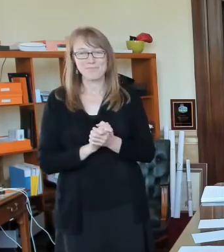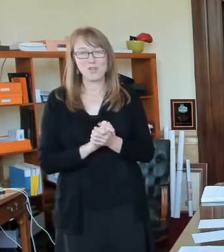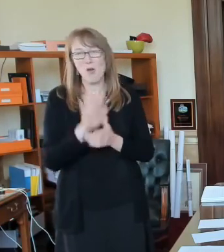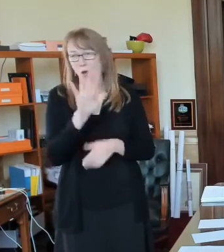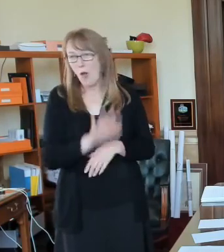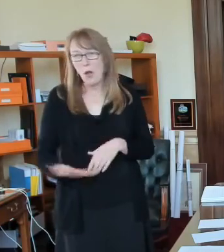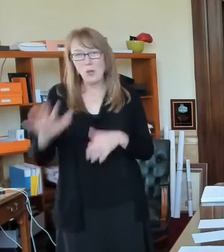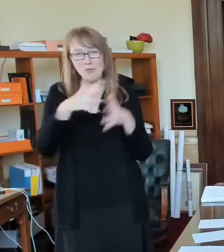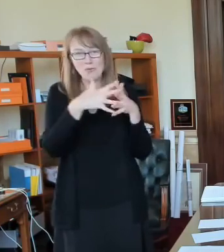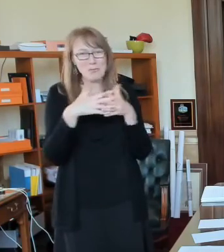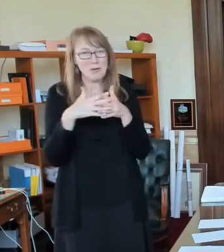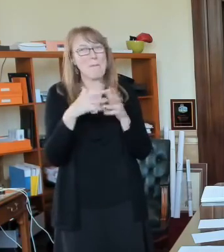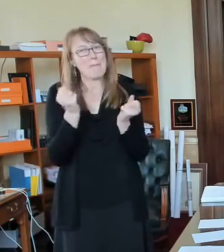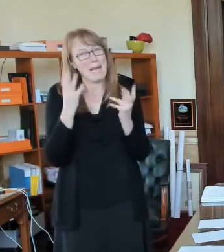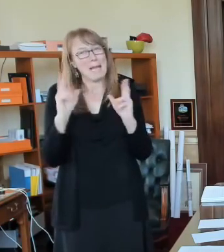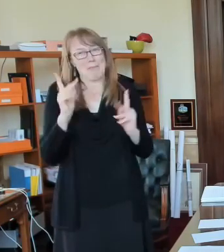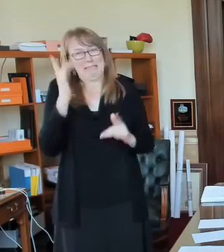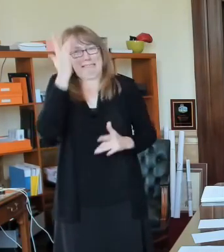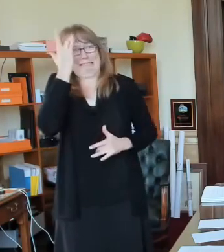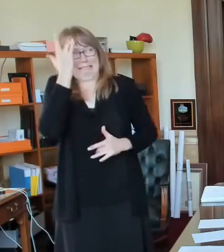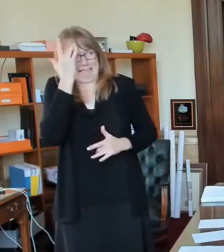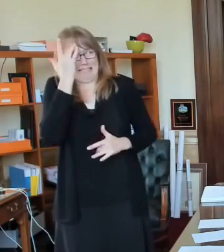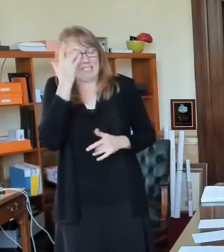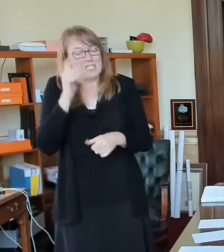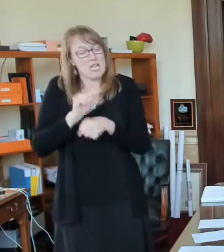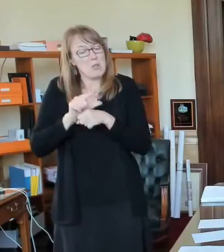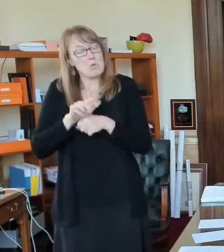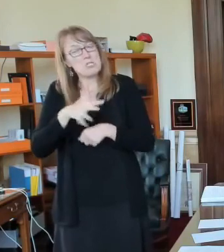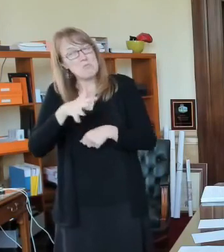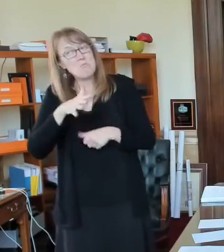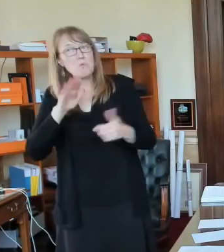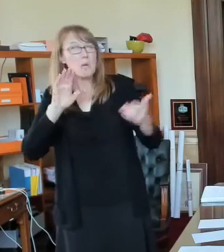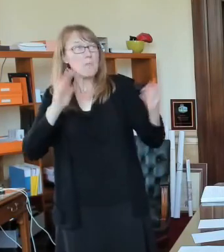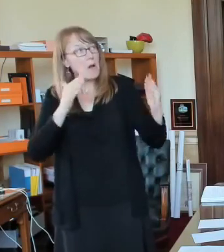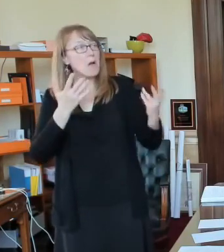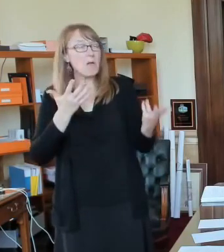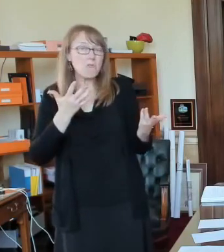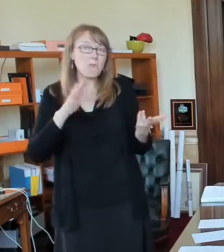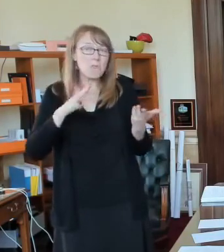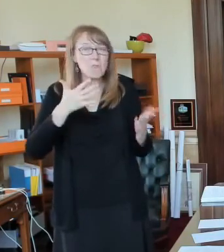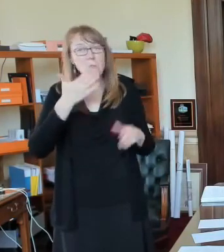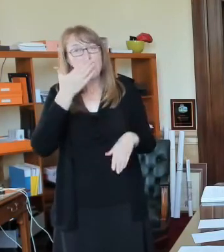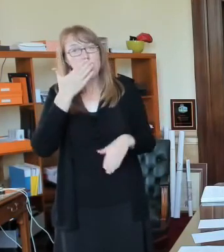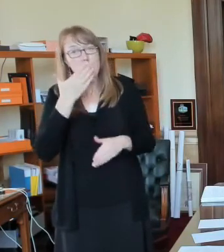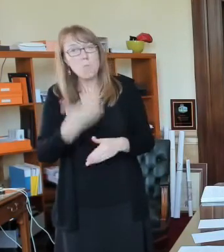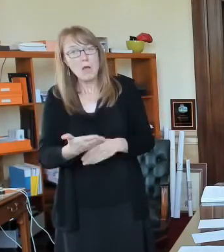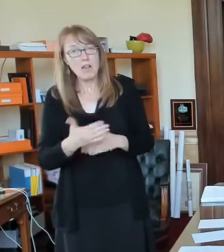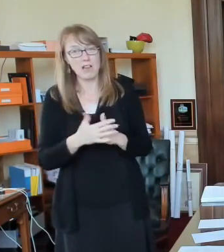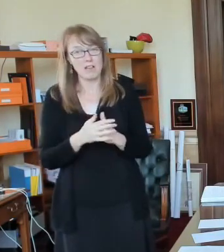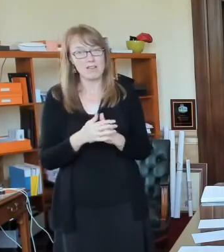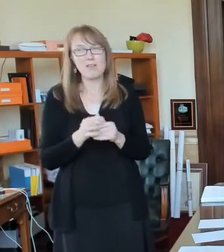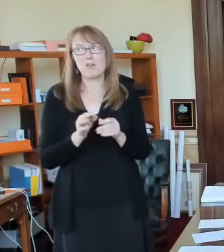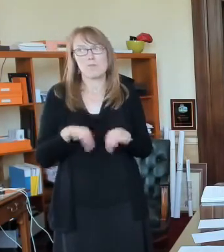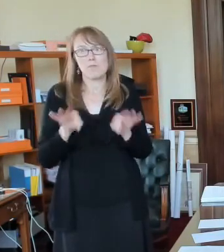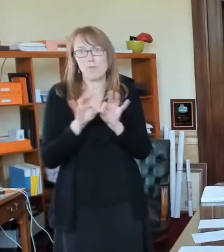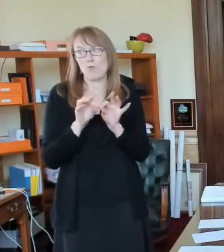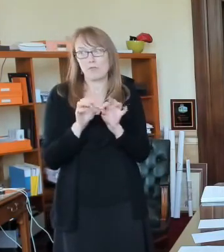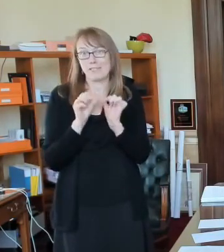country. St. Louis is doing pretty well, but we need to keep doing that. So thank you